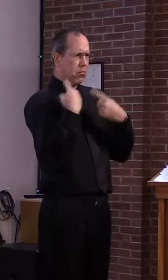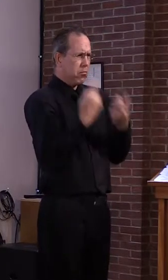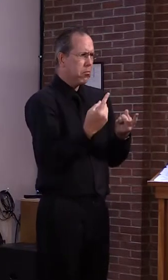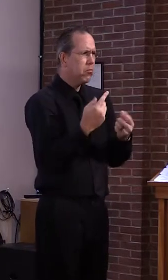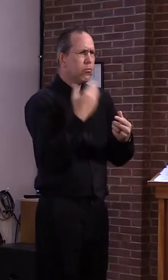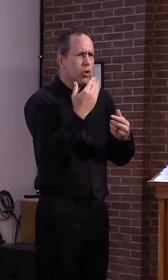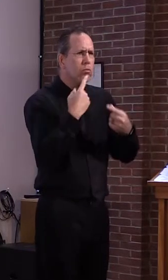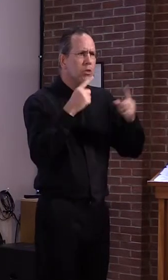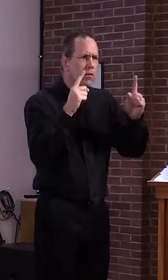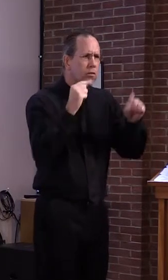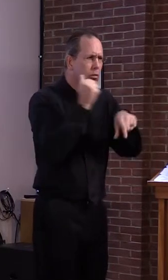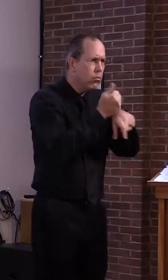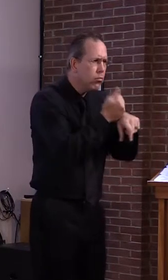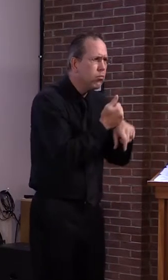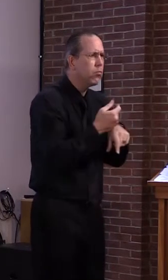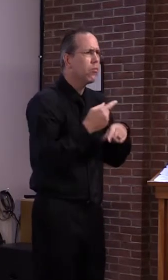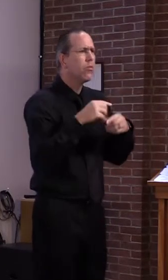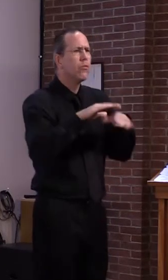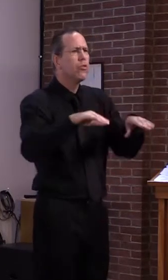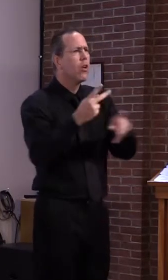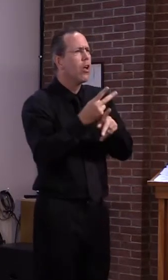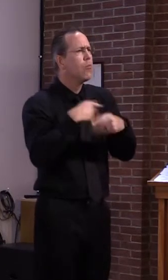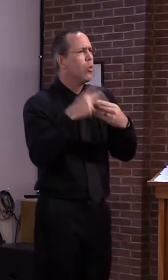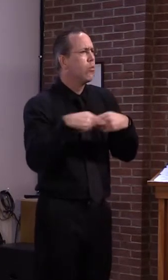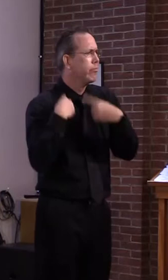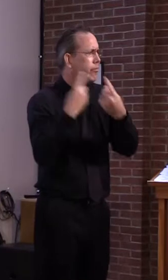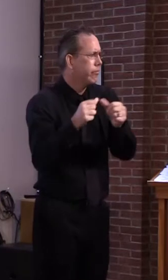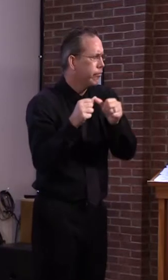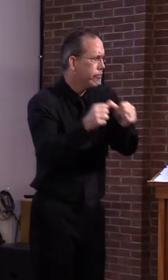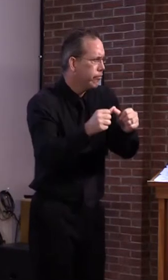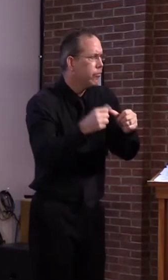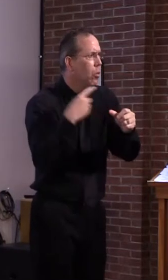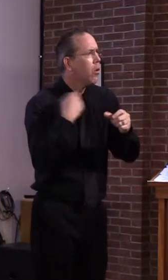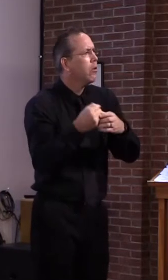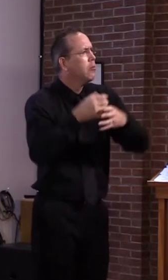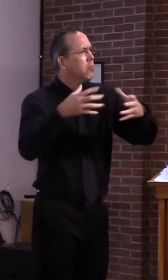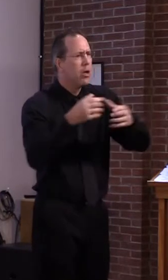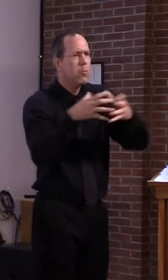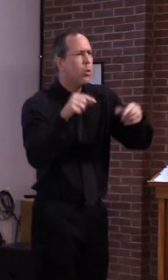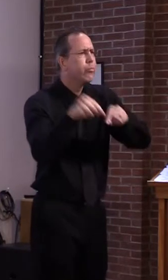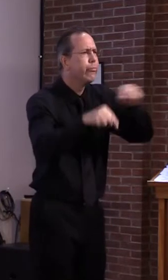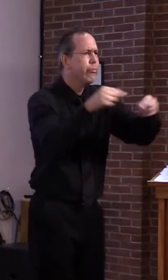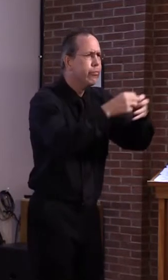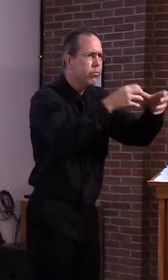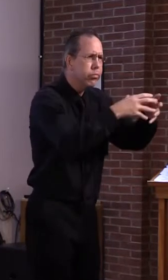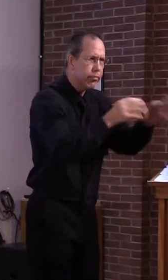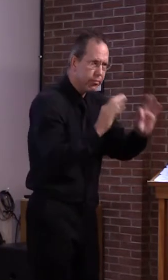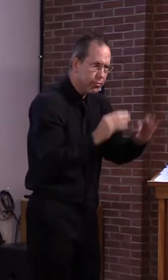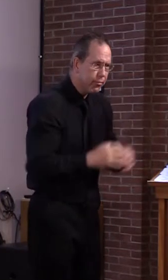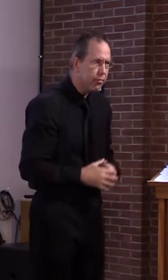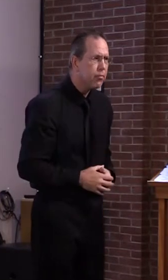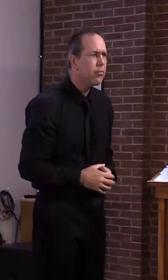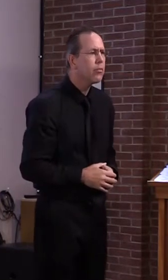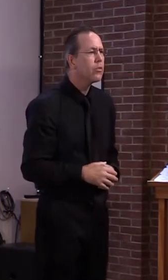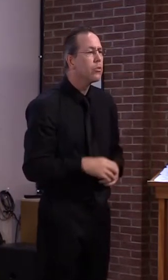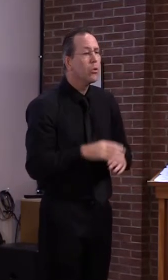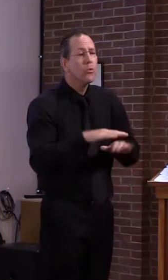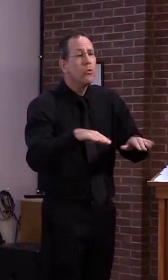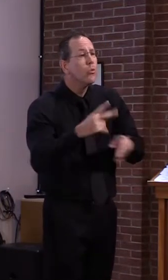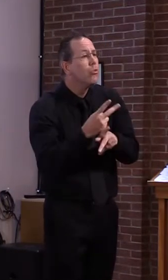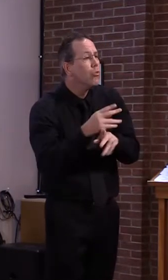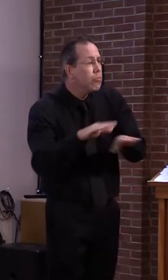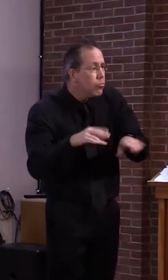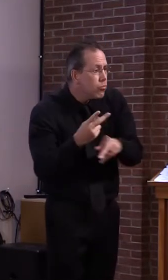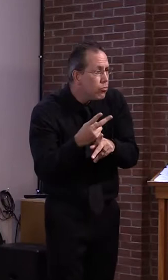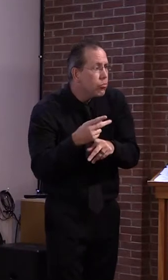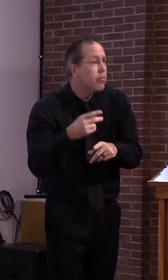as well as foster new ones to ensure that we can support our children and working families as best we can